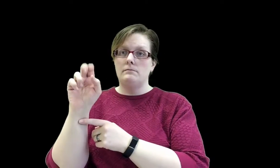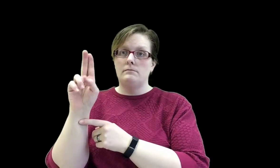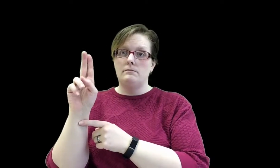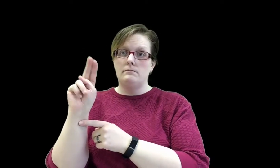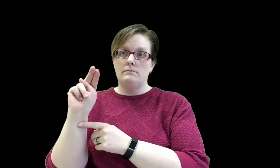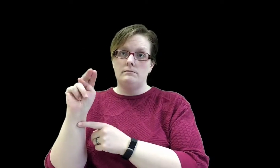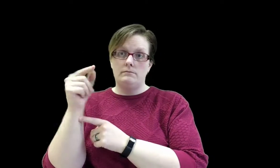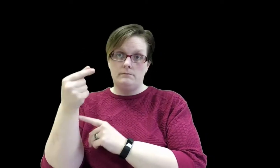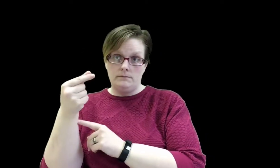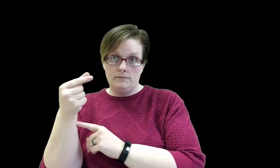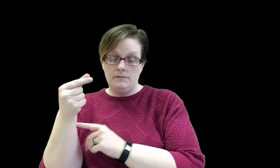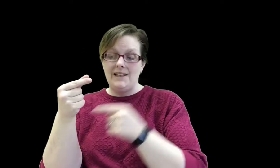Il-sung.